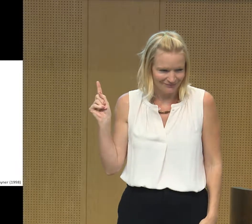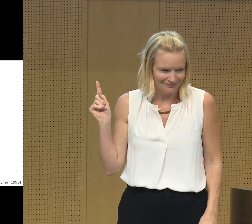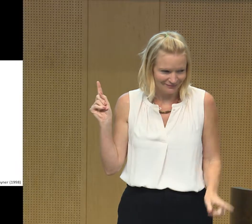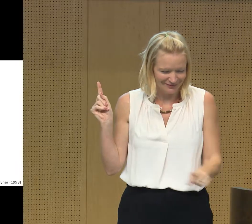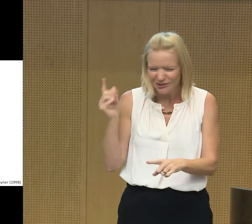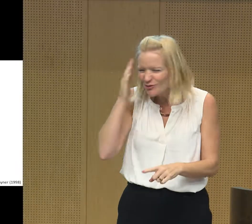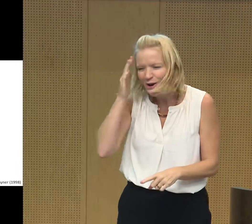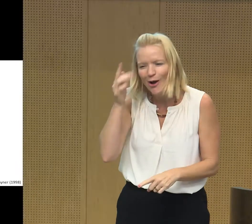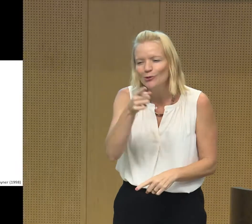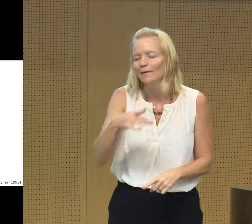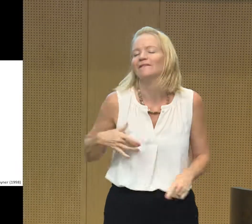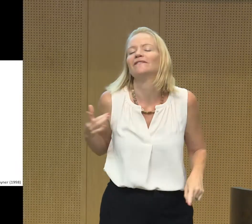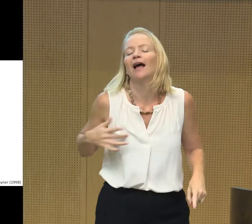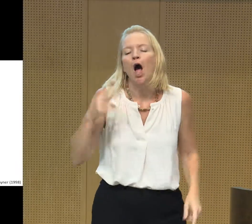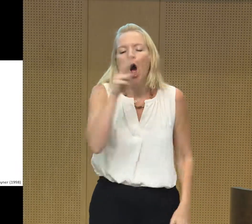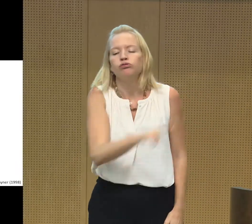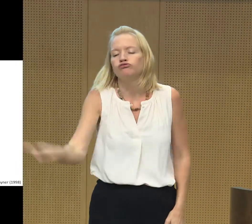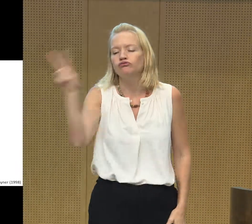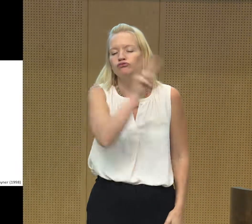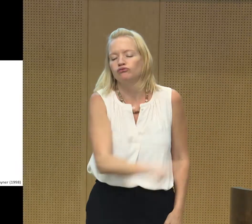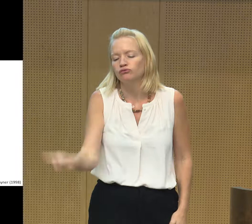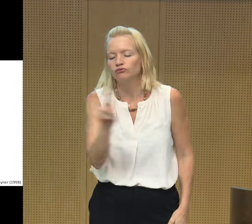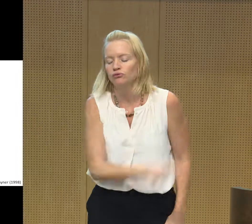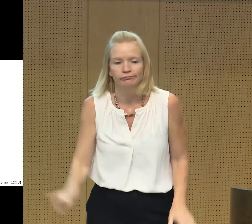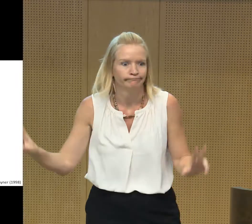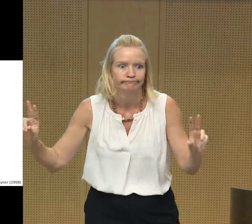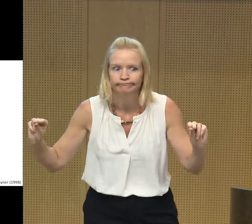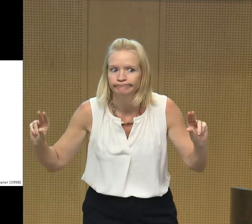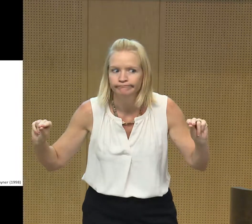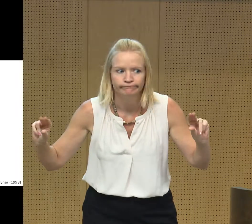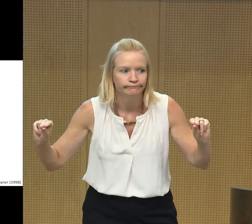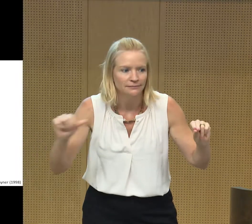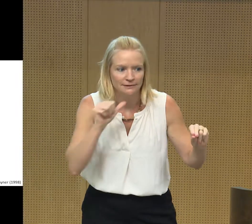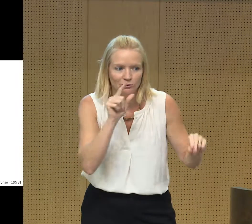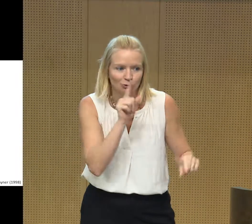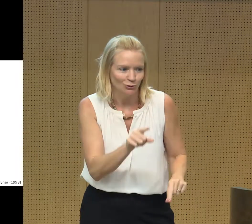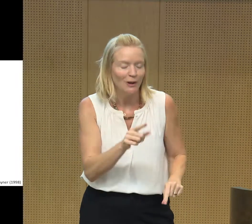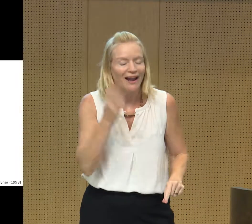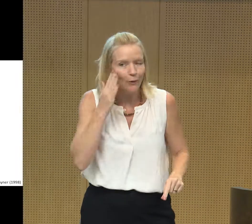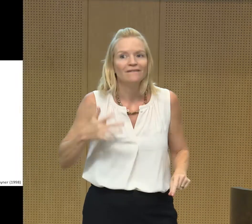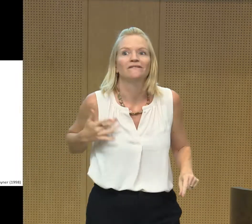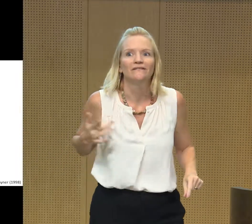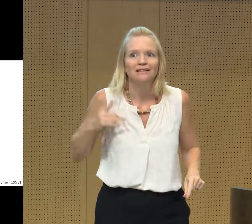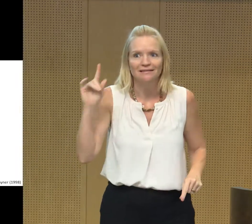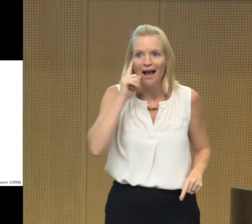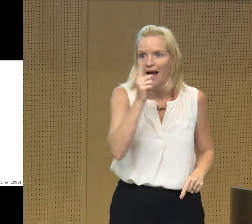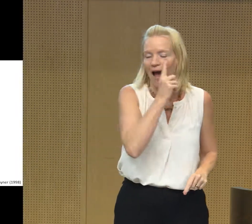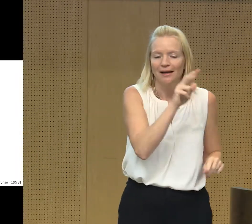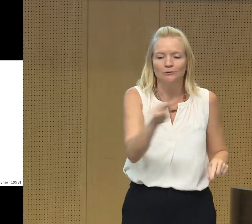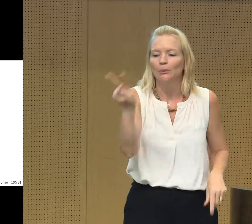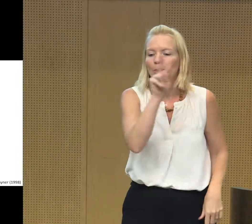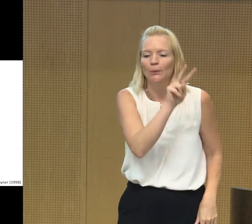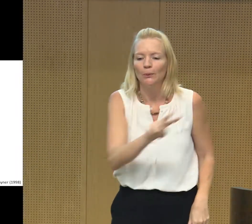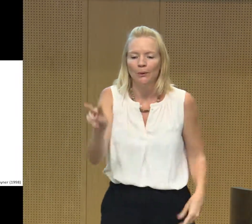what your eyes do when you read. And I'm sure you assume that you're looking at the whole